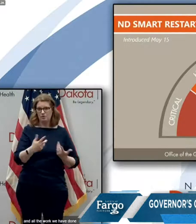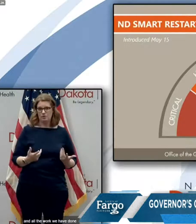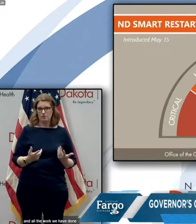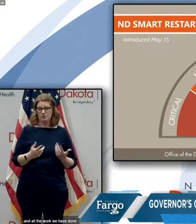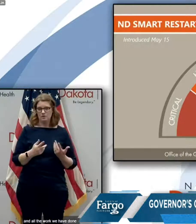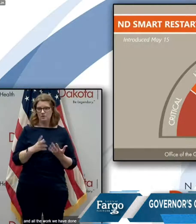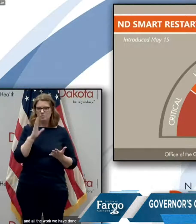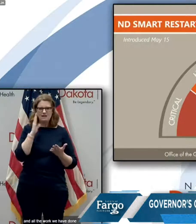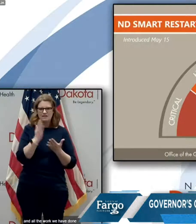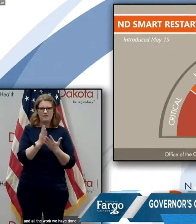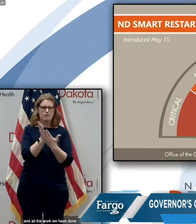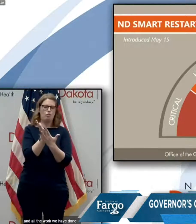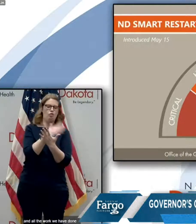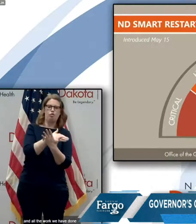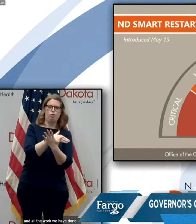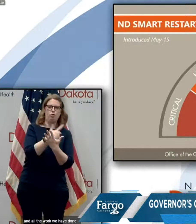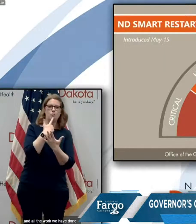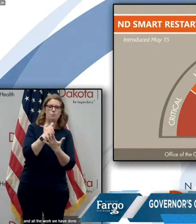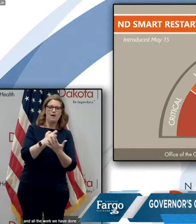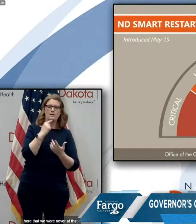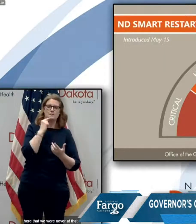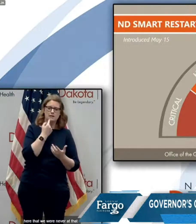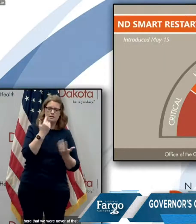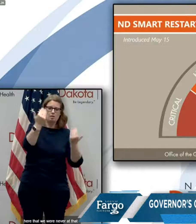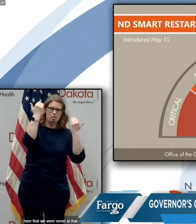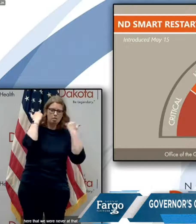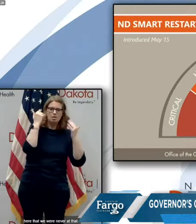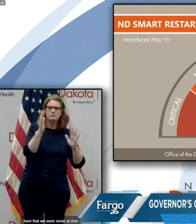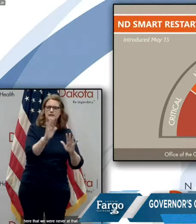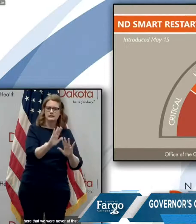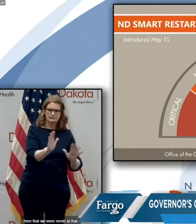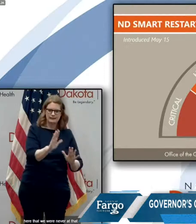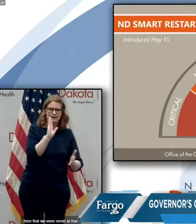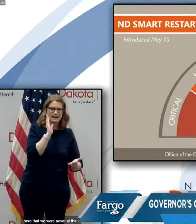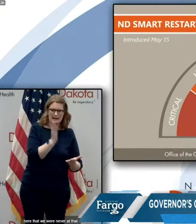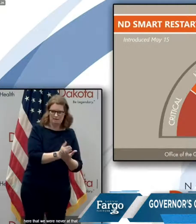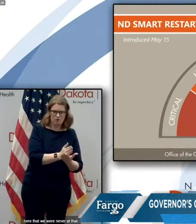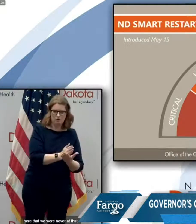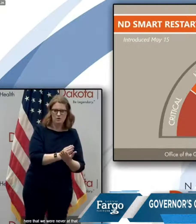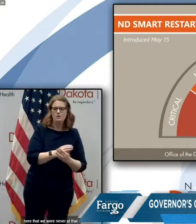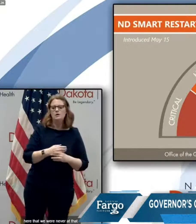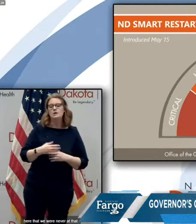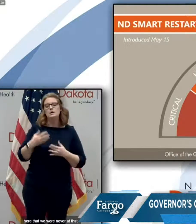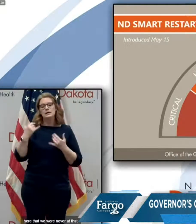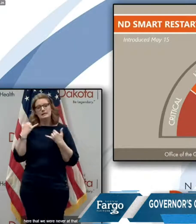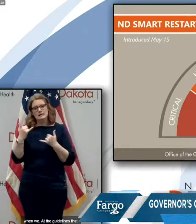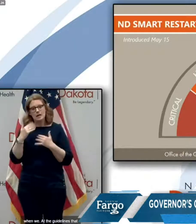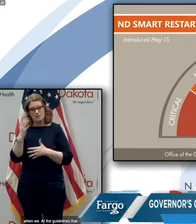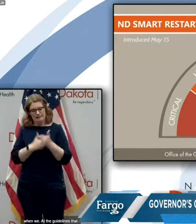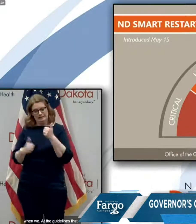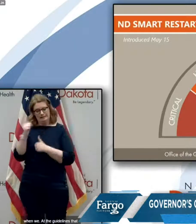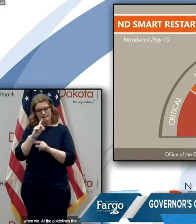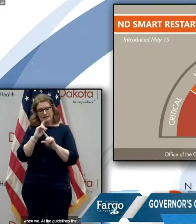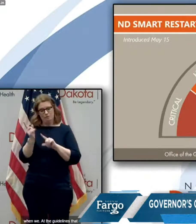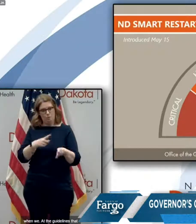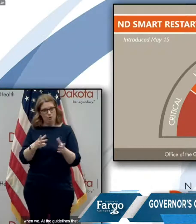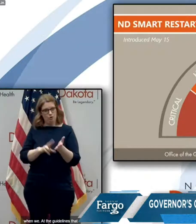that red level. When we looked at the guidelines that we have under Executive Order